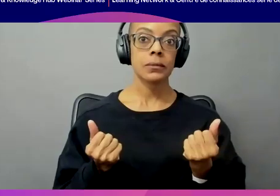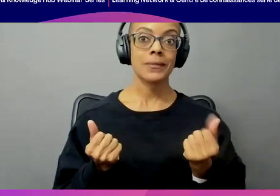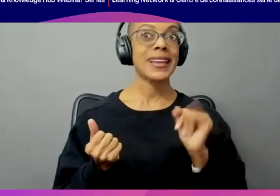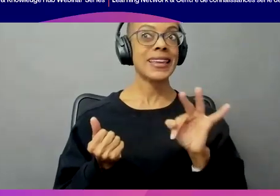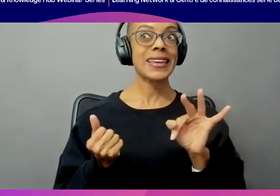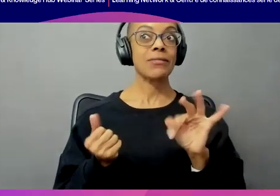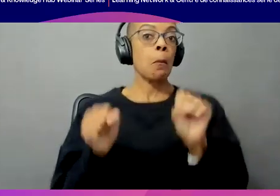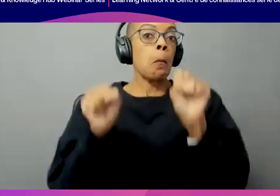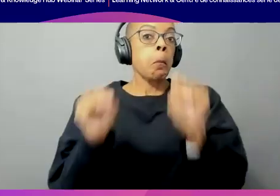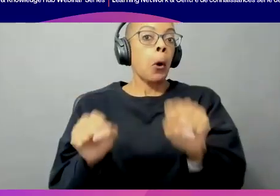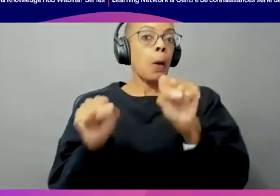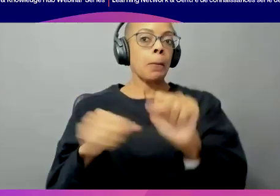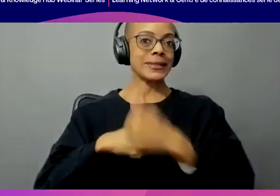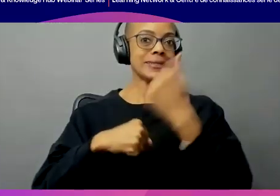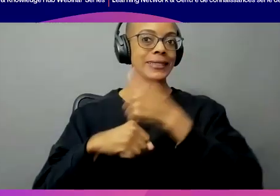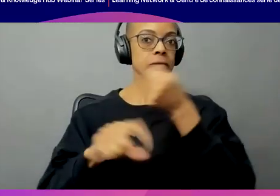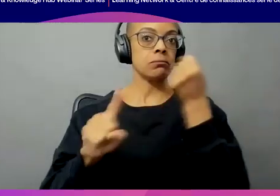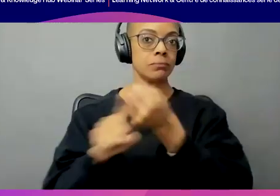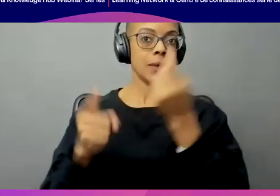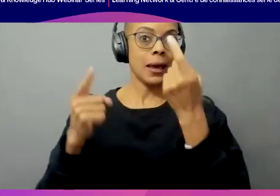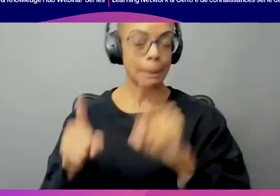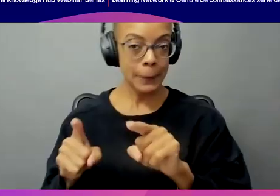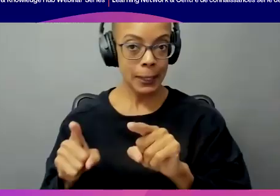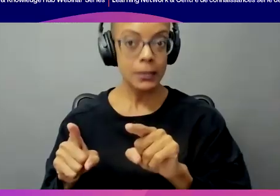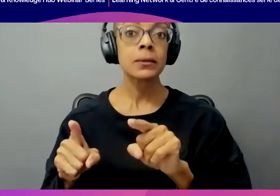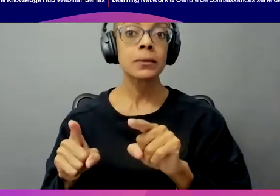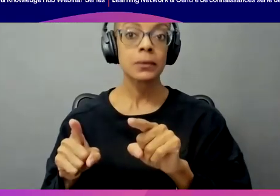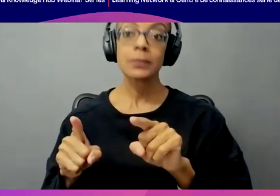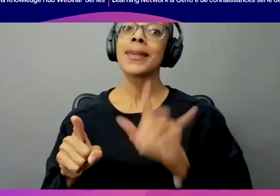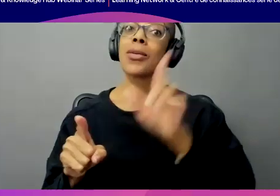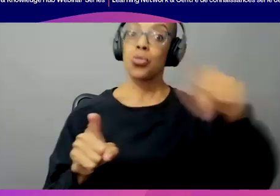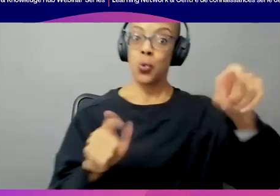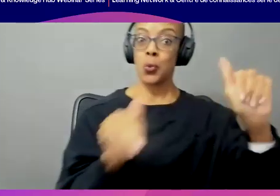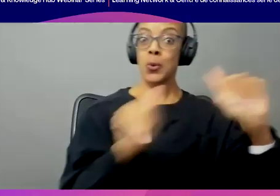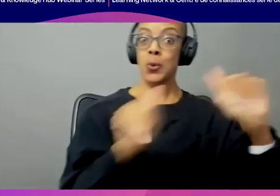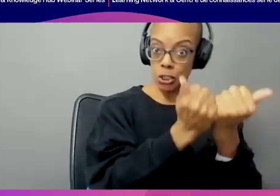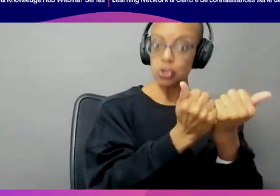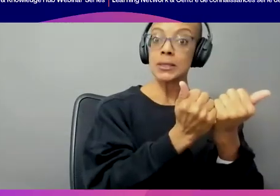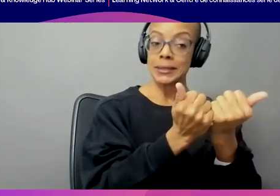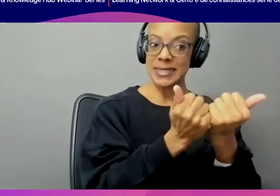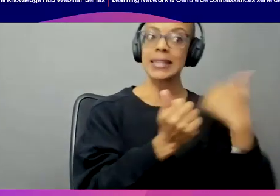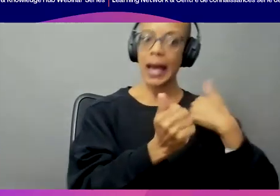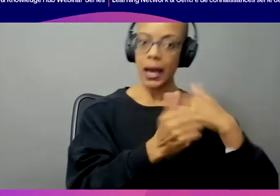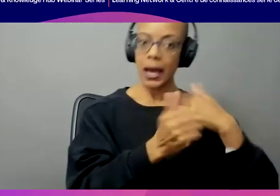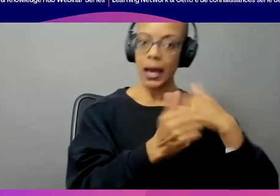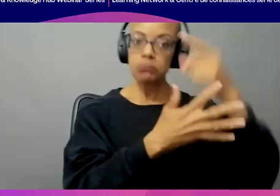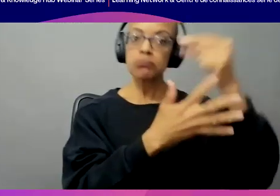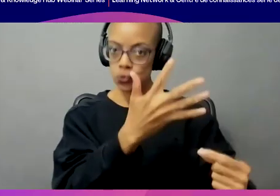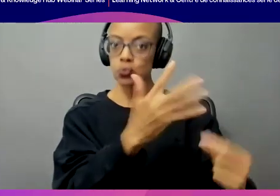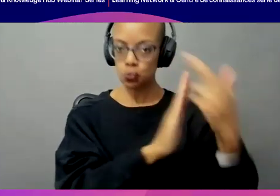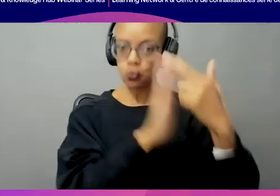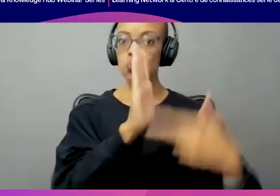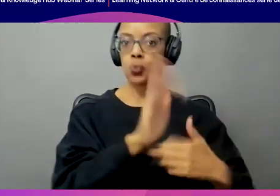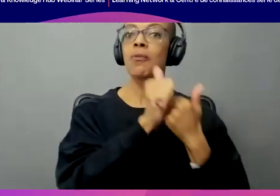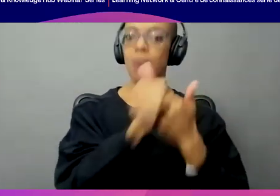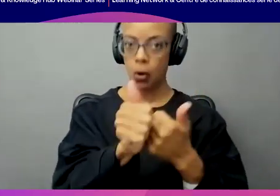events that occurred, the agencies with whom we're working had protocols that they used to deal